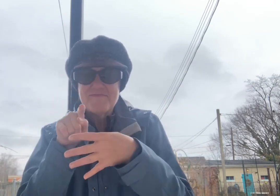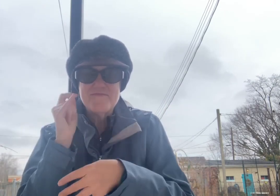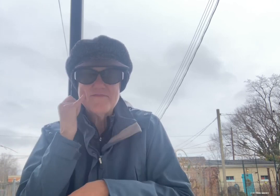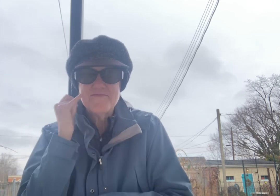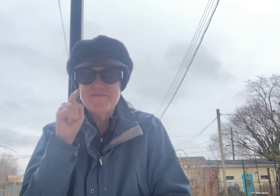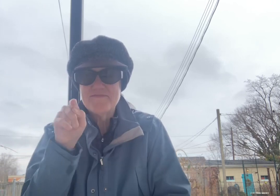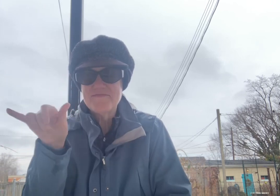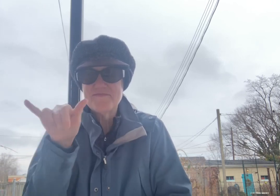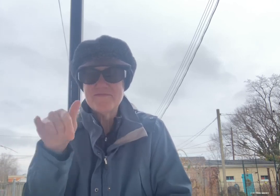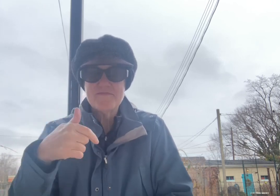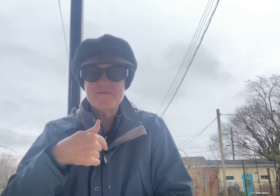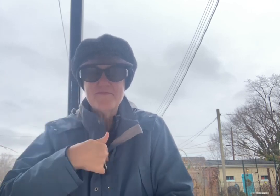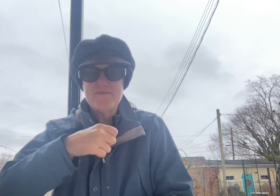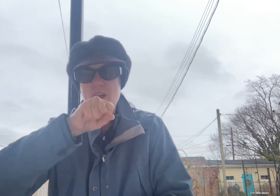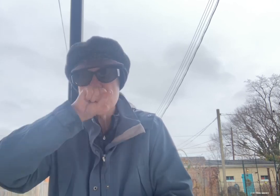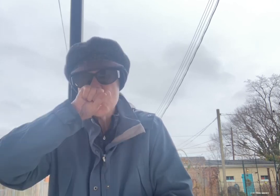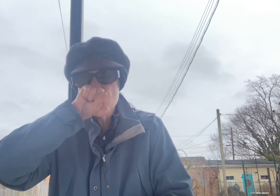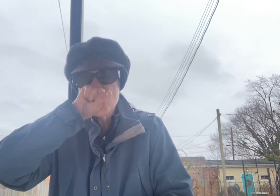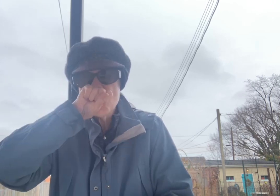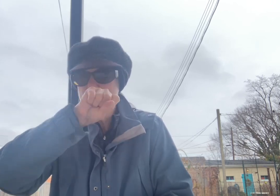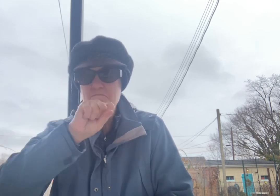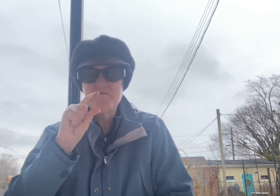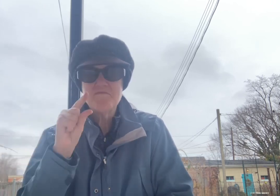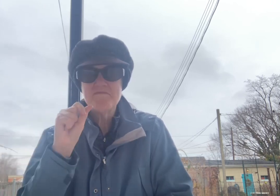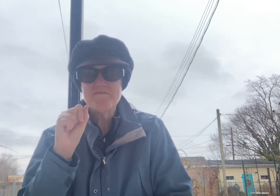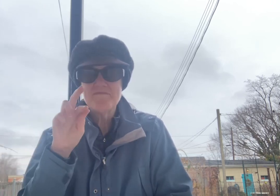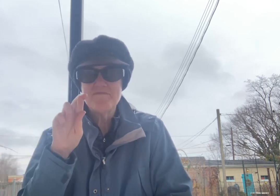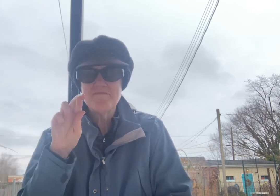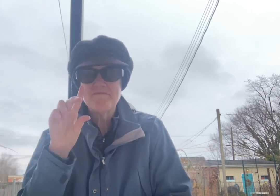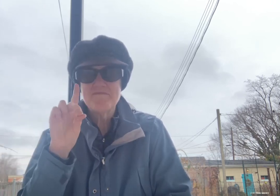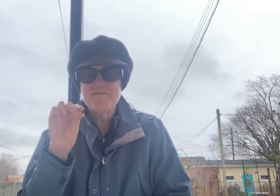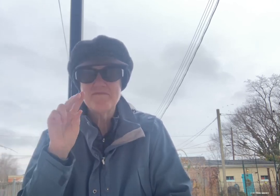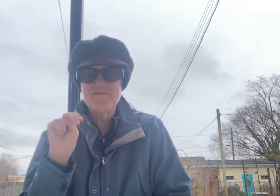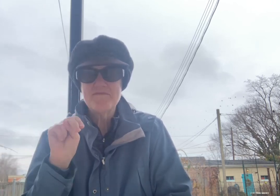of February, and if you're like me and you love